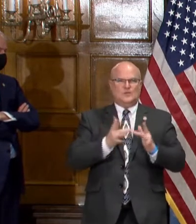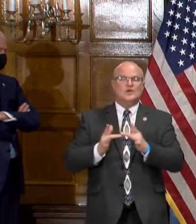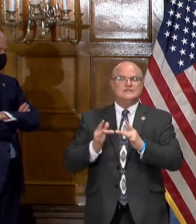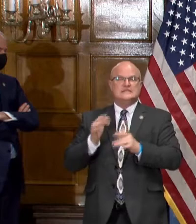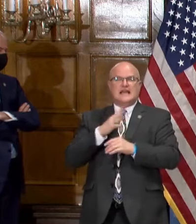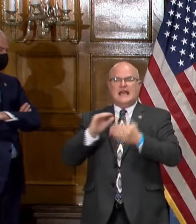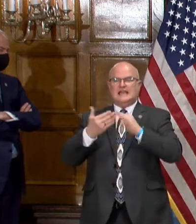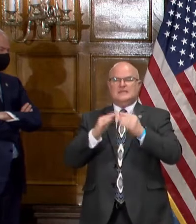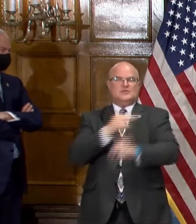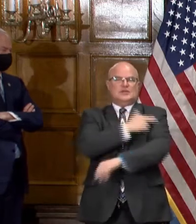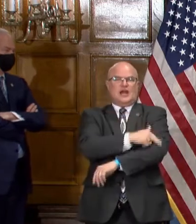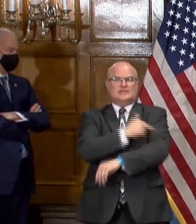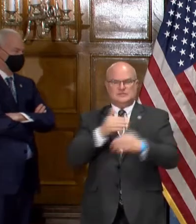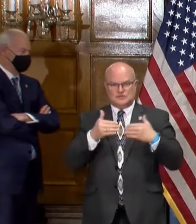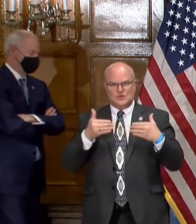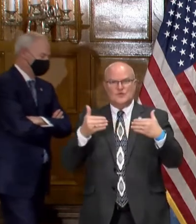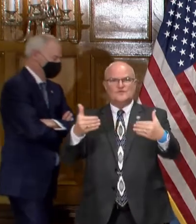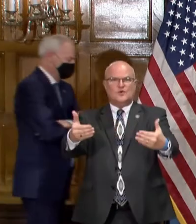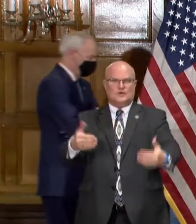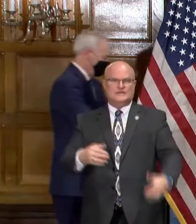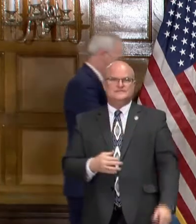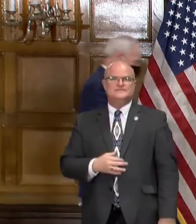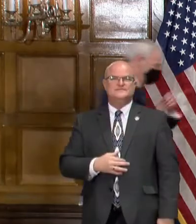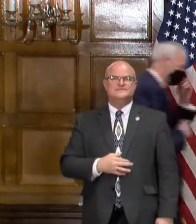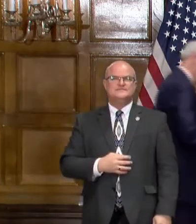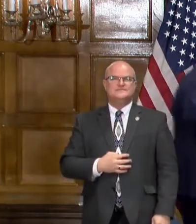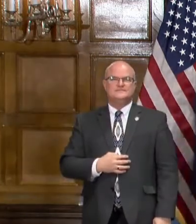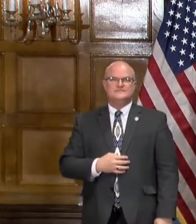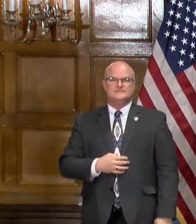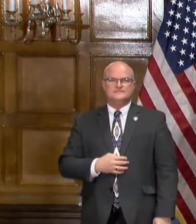and community hospitals going forward.